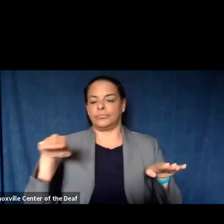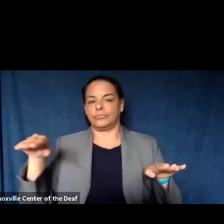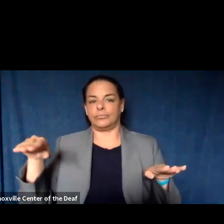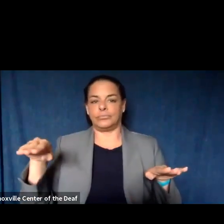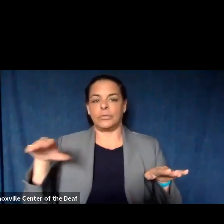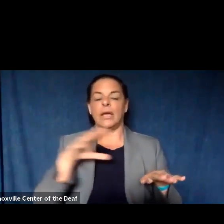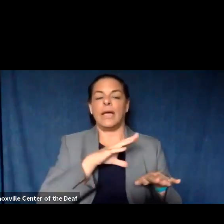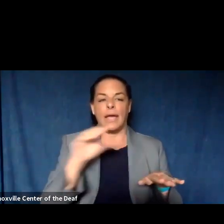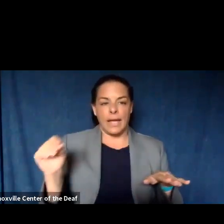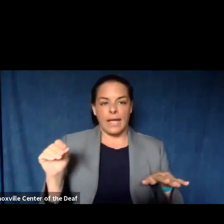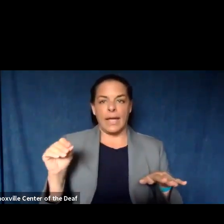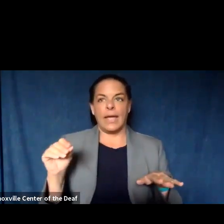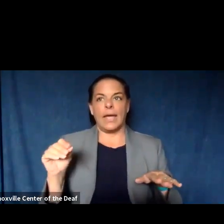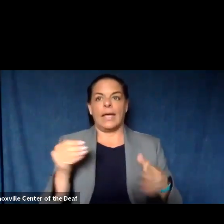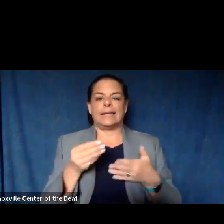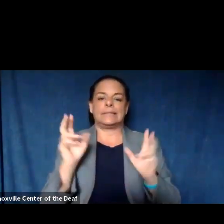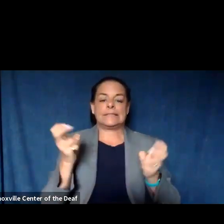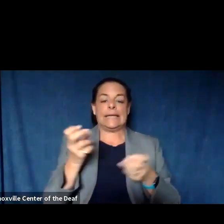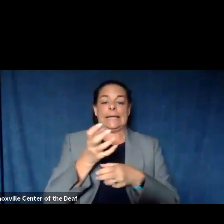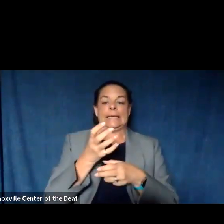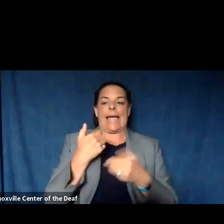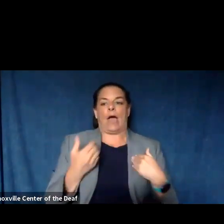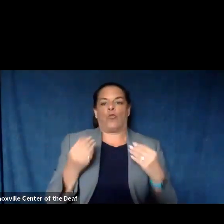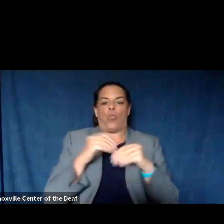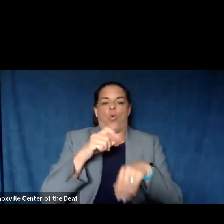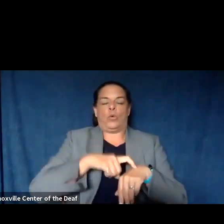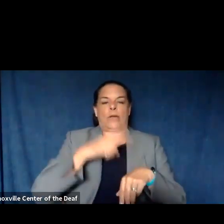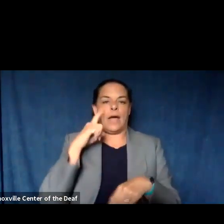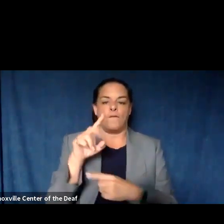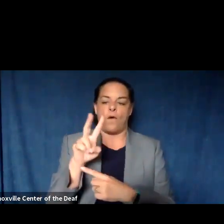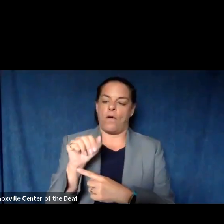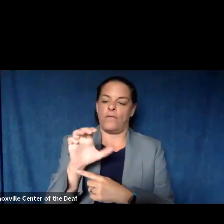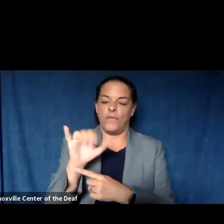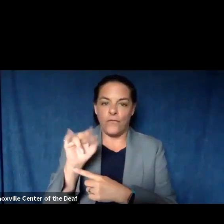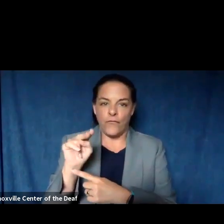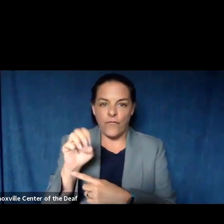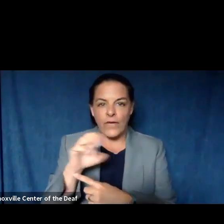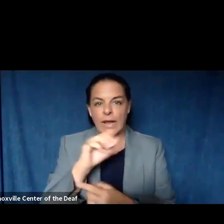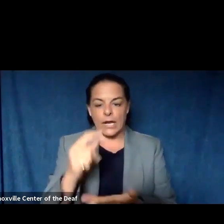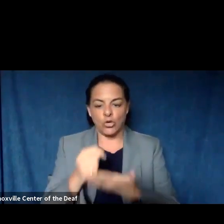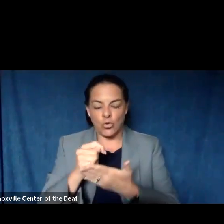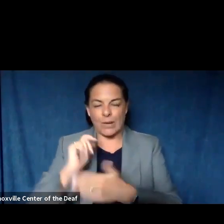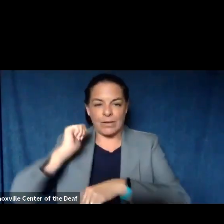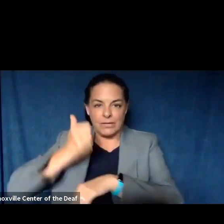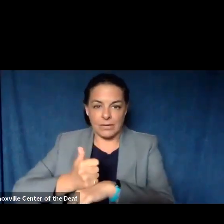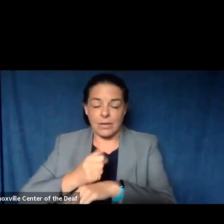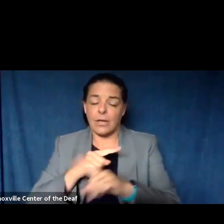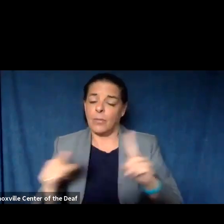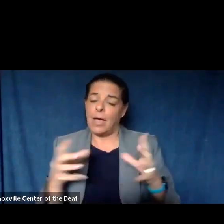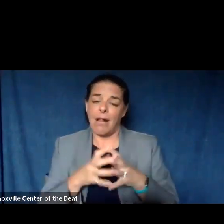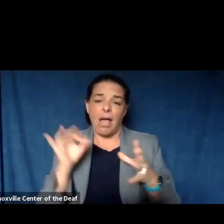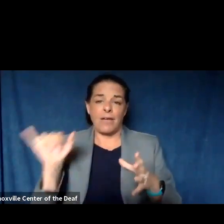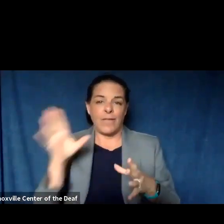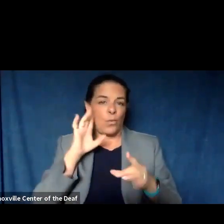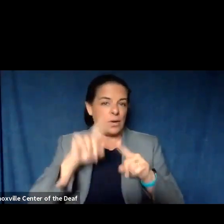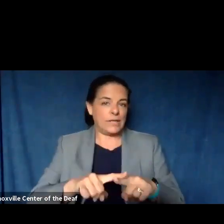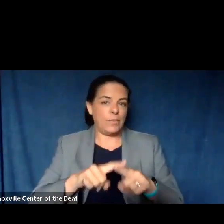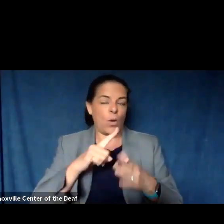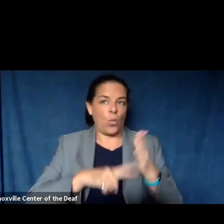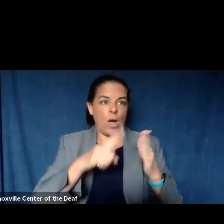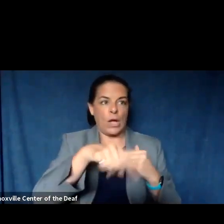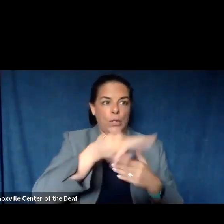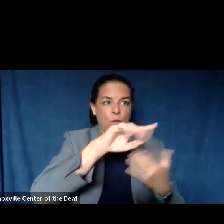where and buy more time to get a vaccine and treatment in place. But a lot of that's going to depend on what the